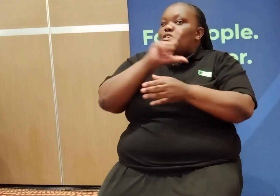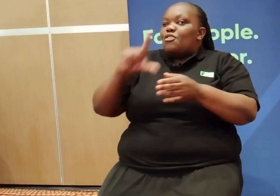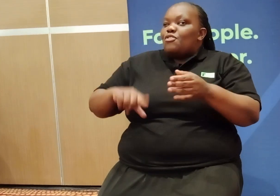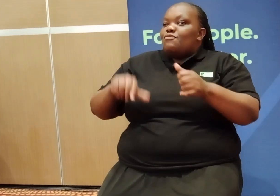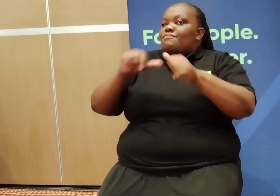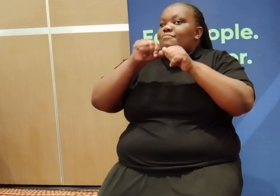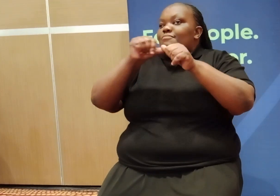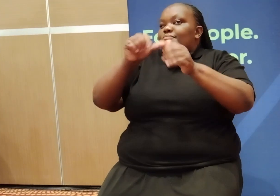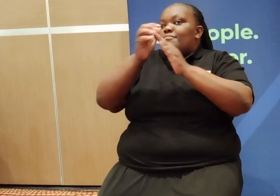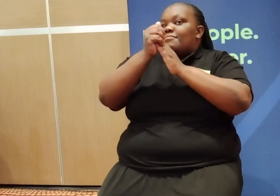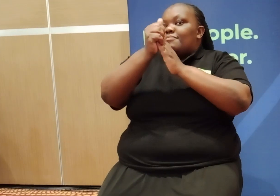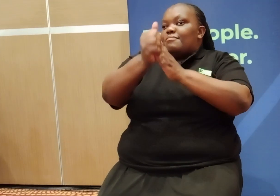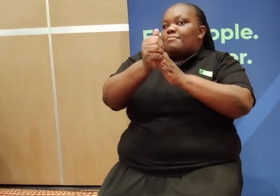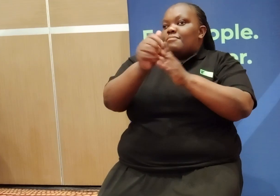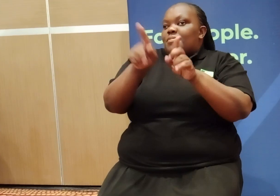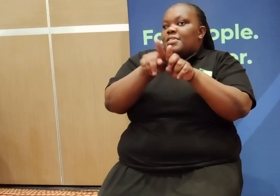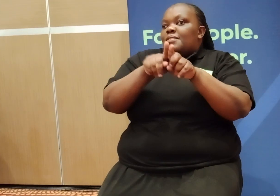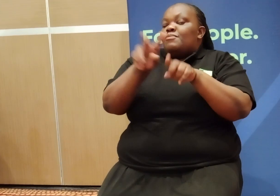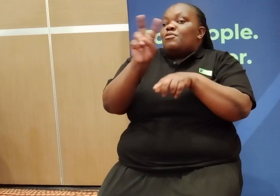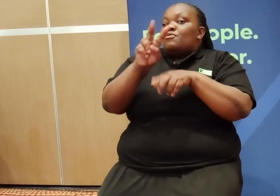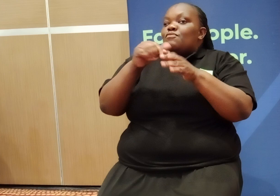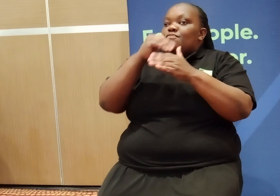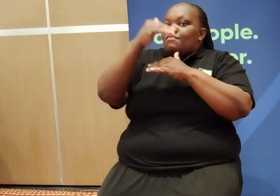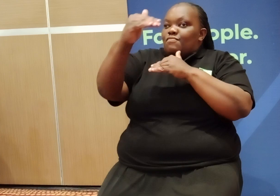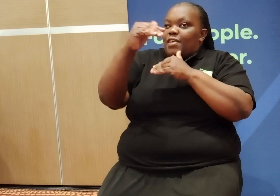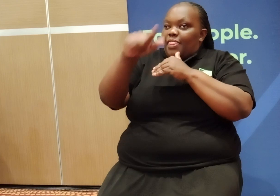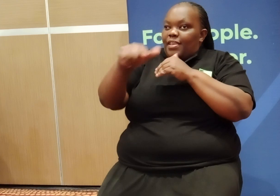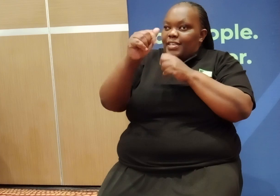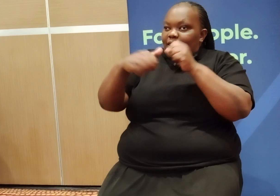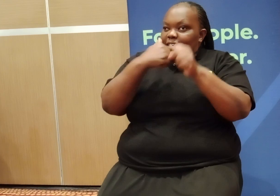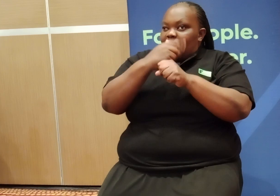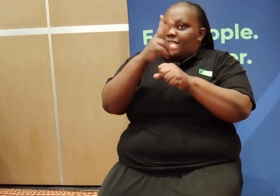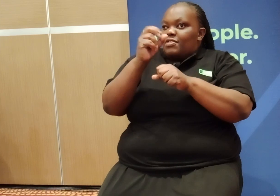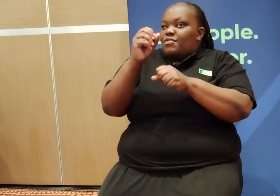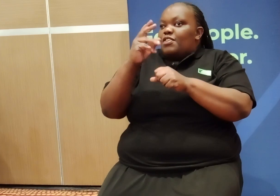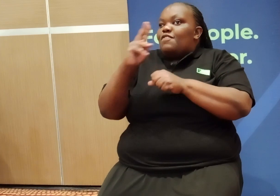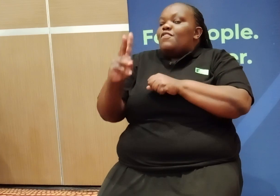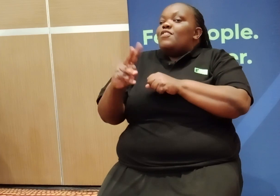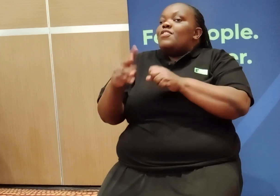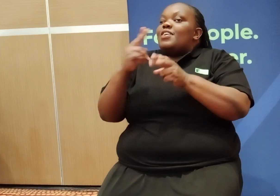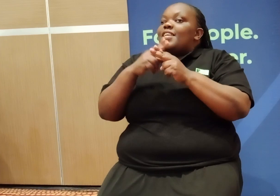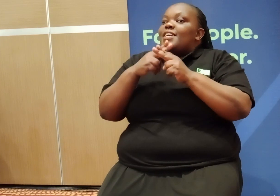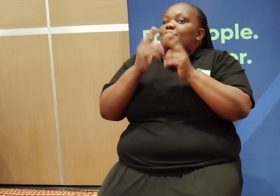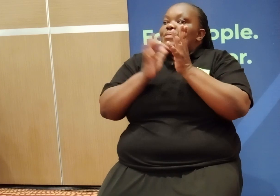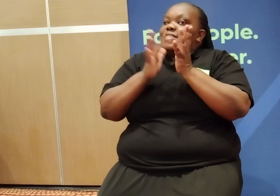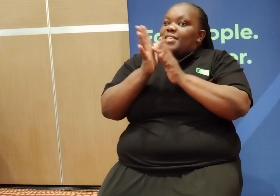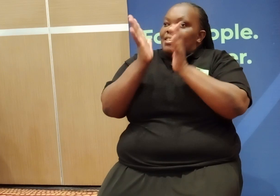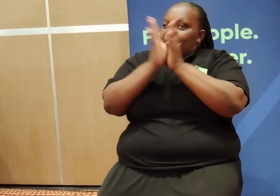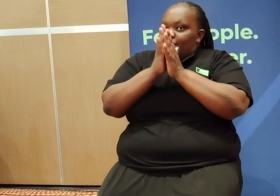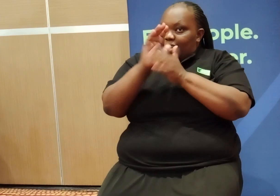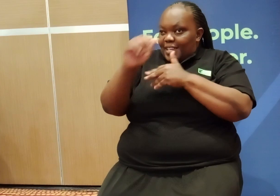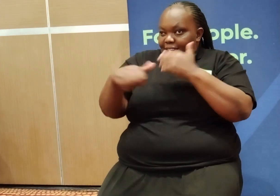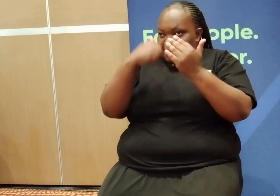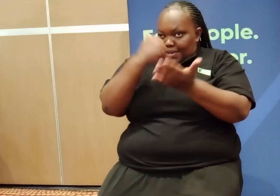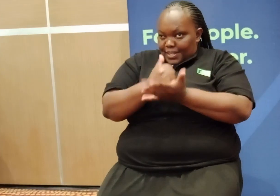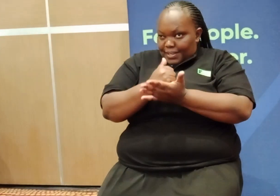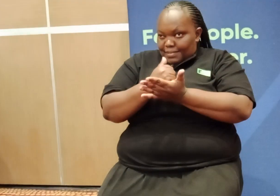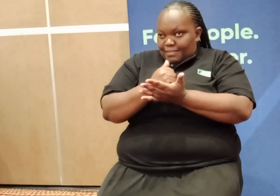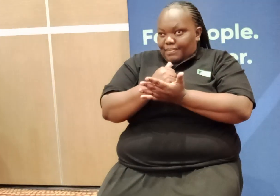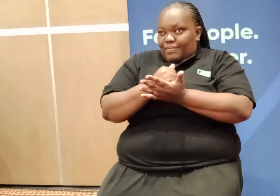to guide us, even as we look ahead into this year 2024. In Jesus' name I pray. Amen. Okay, let us have